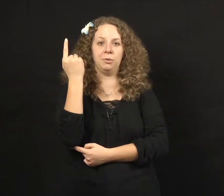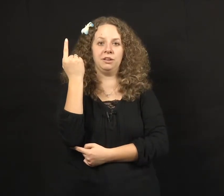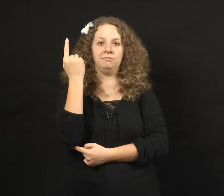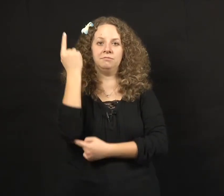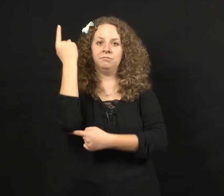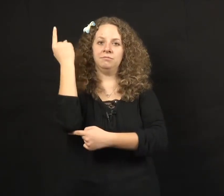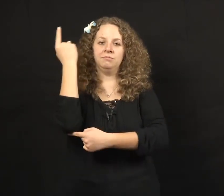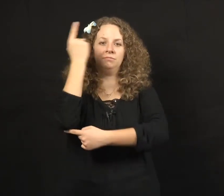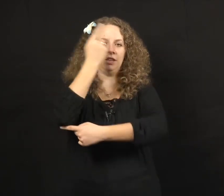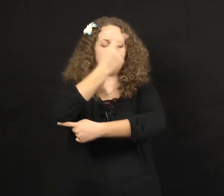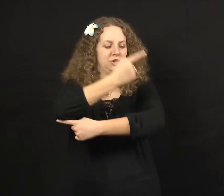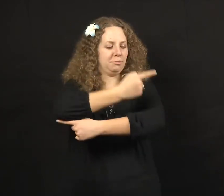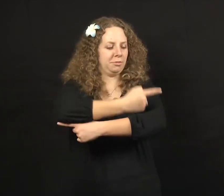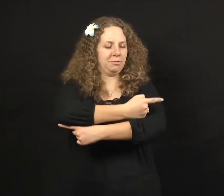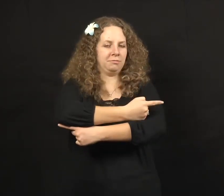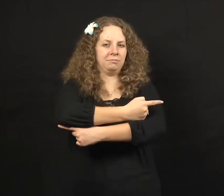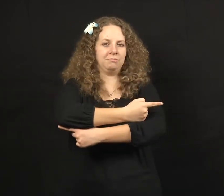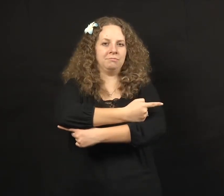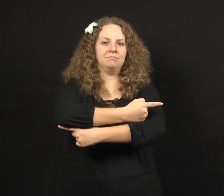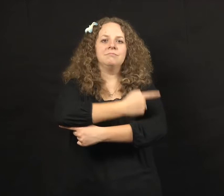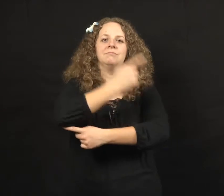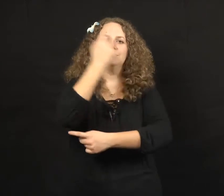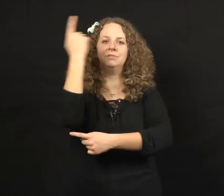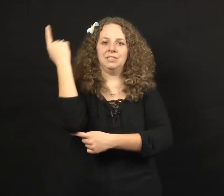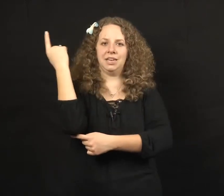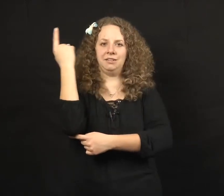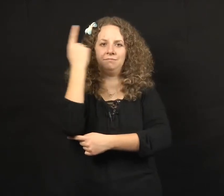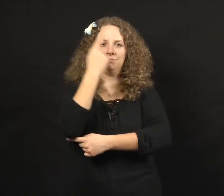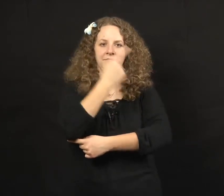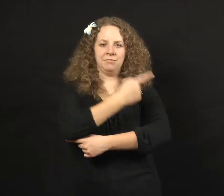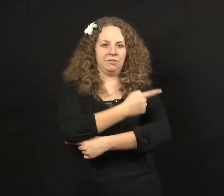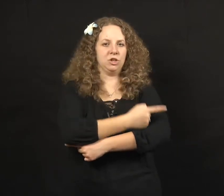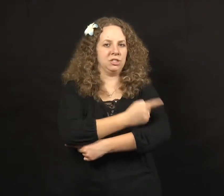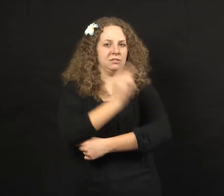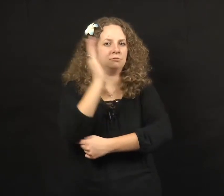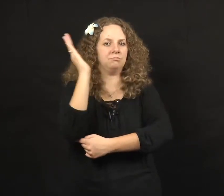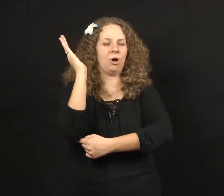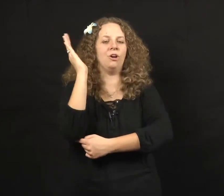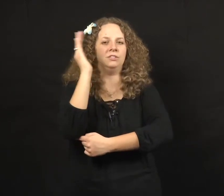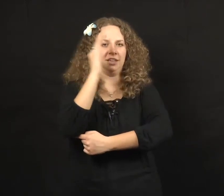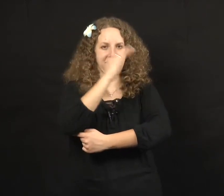1, hand shape. Day versus all day.